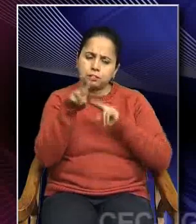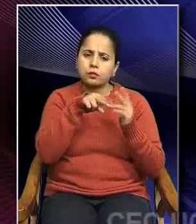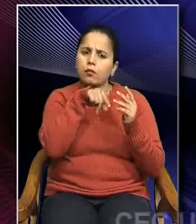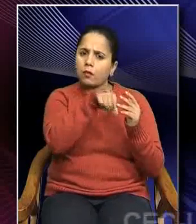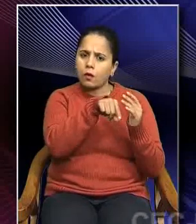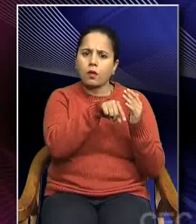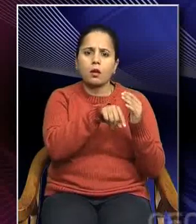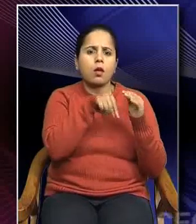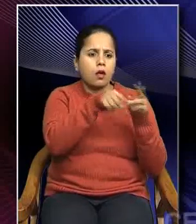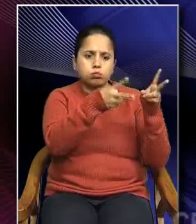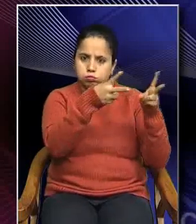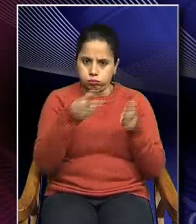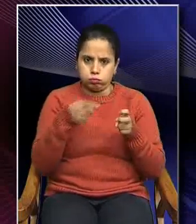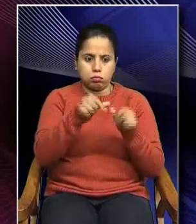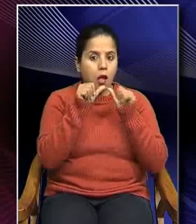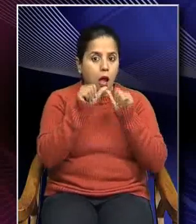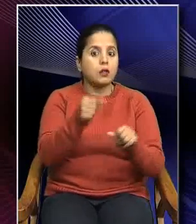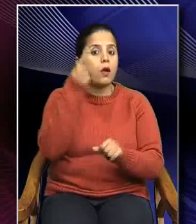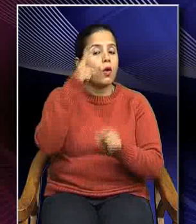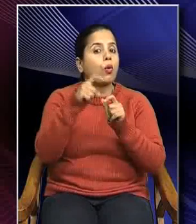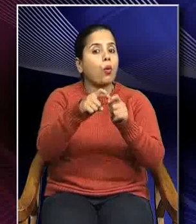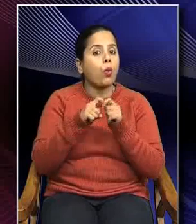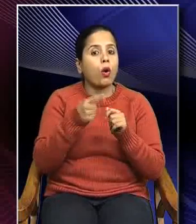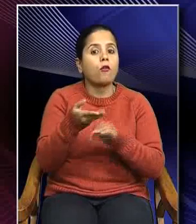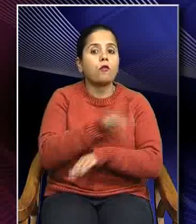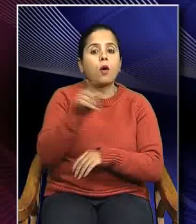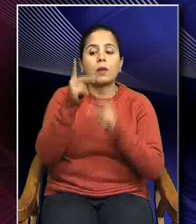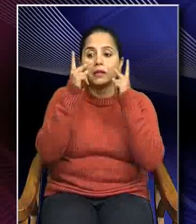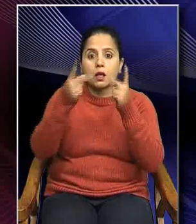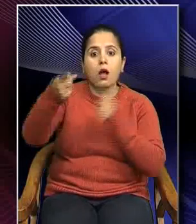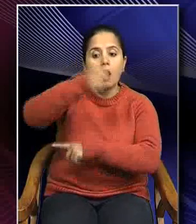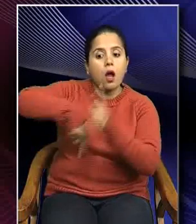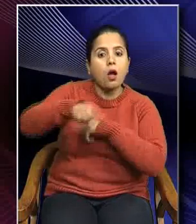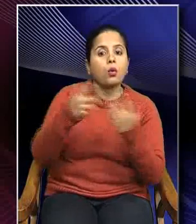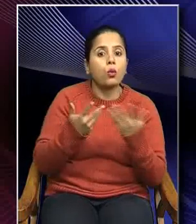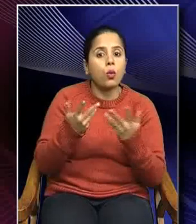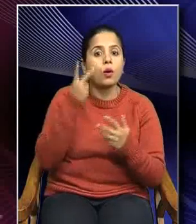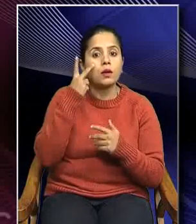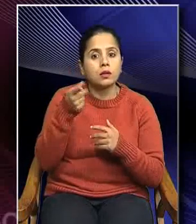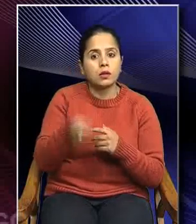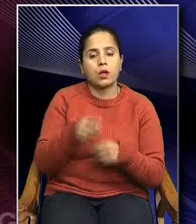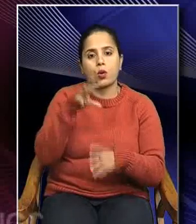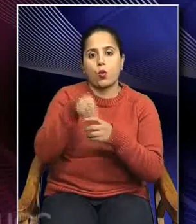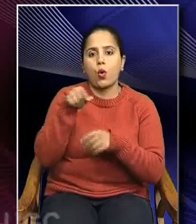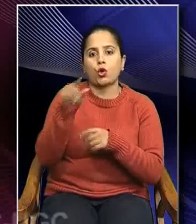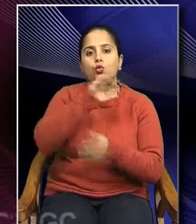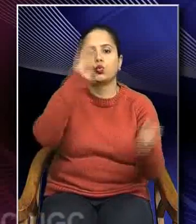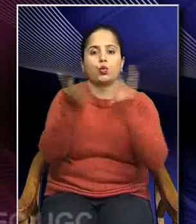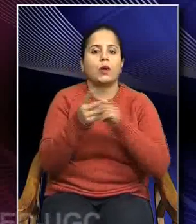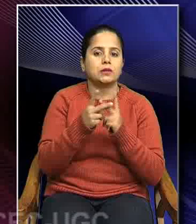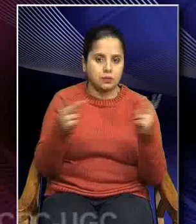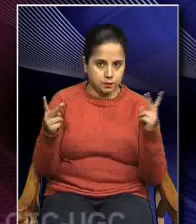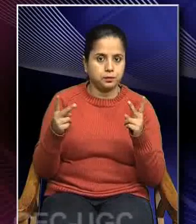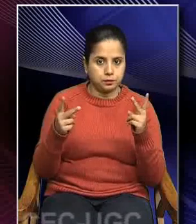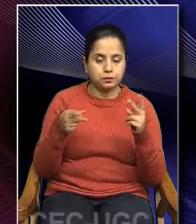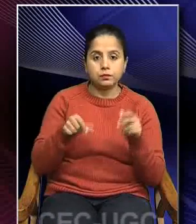to answer this question is from what they see around them as part of the universe. So